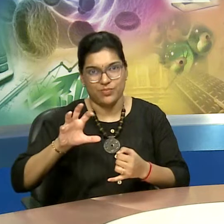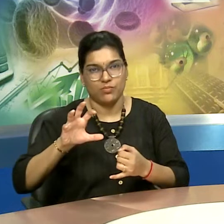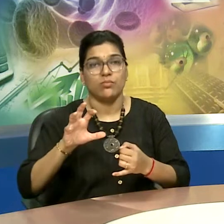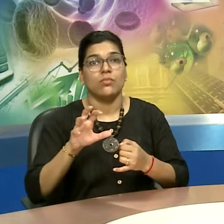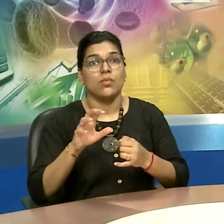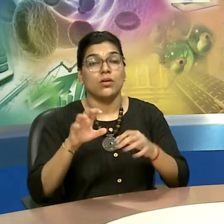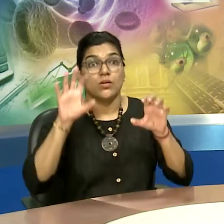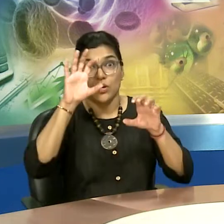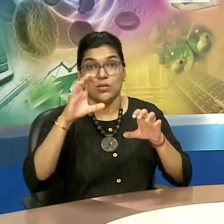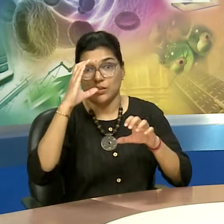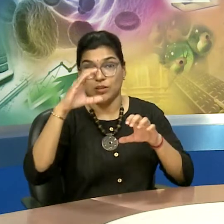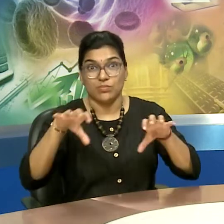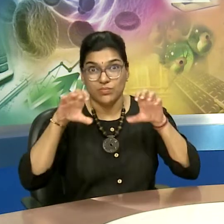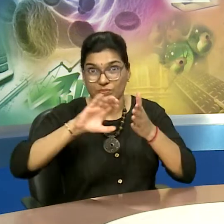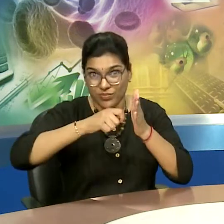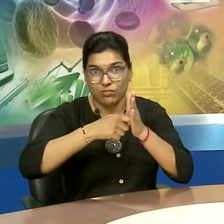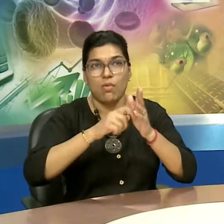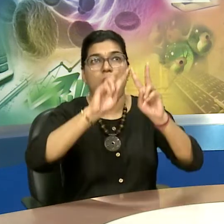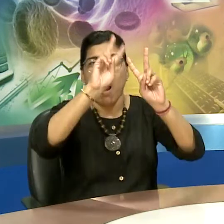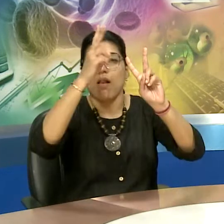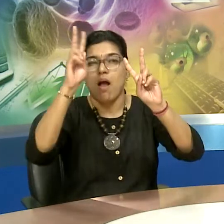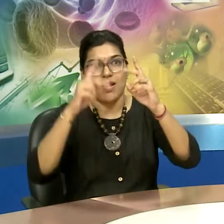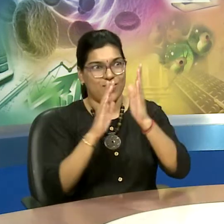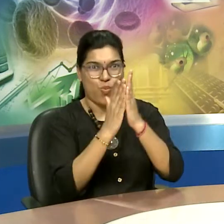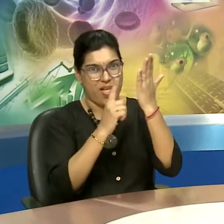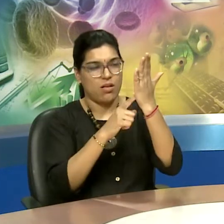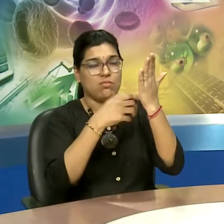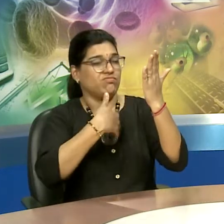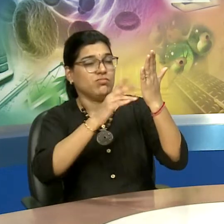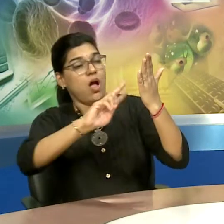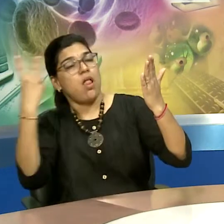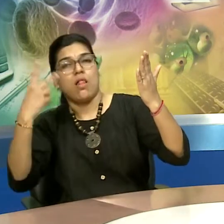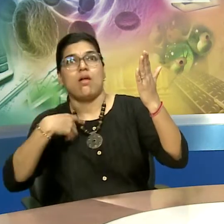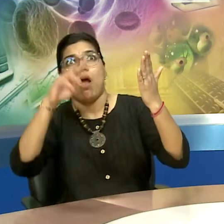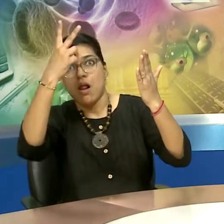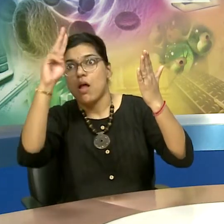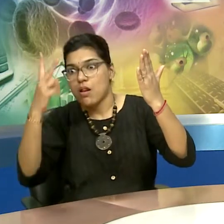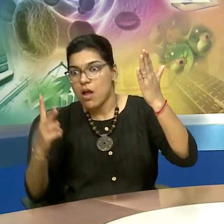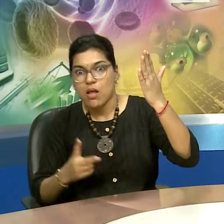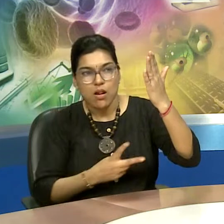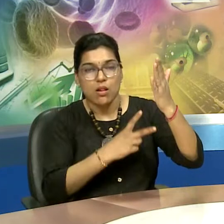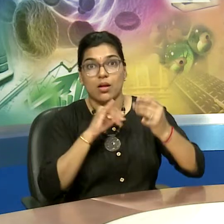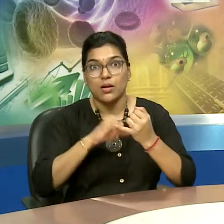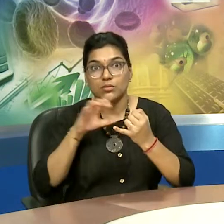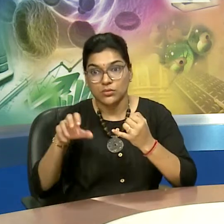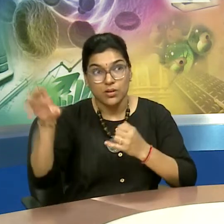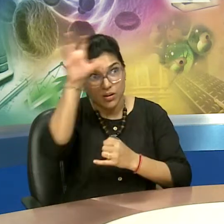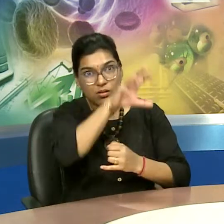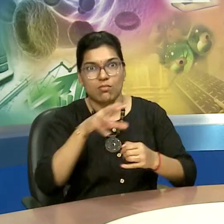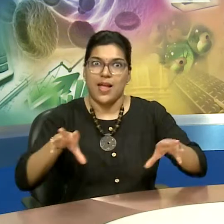First, it is not the result of an agreement among the